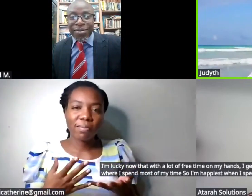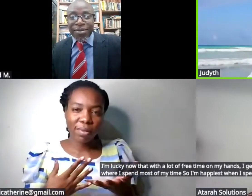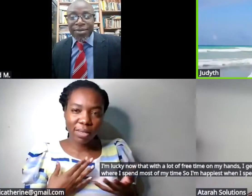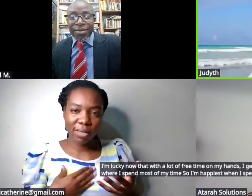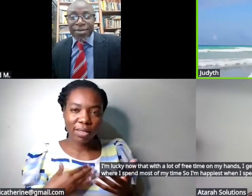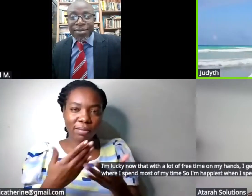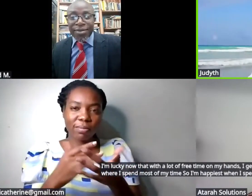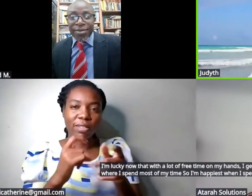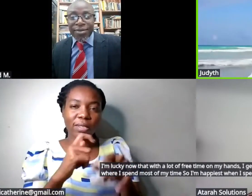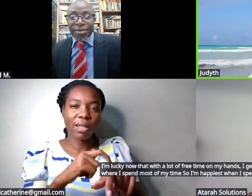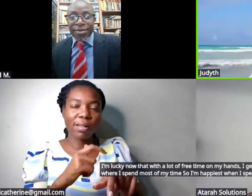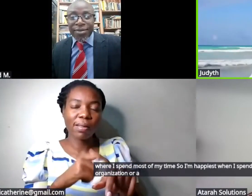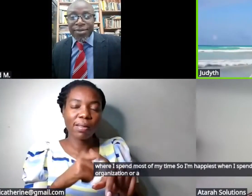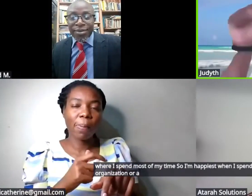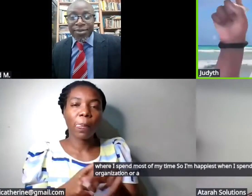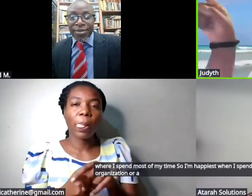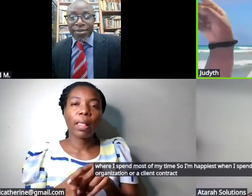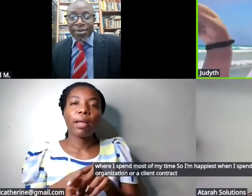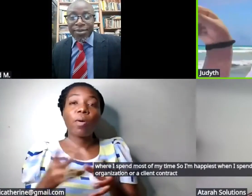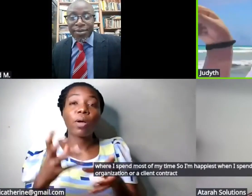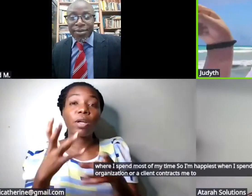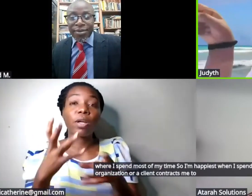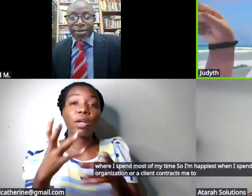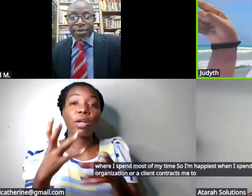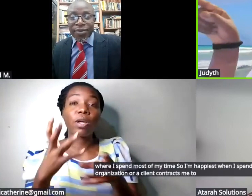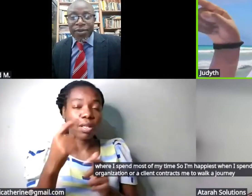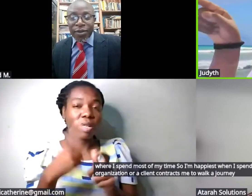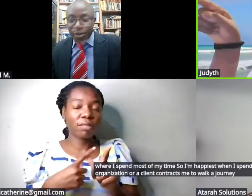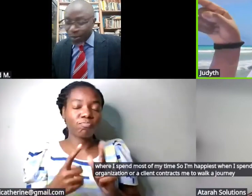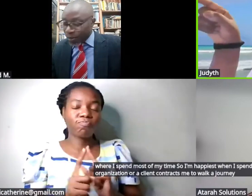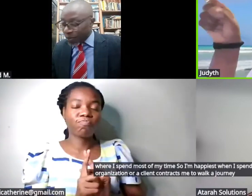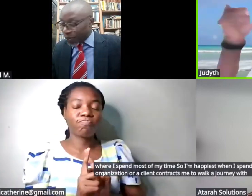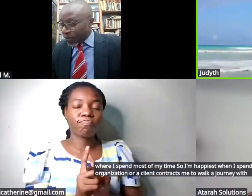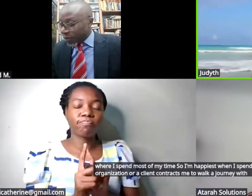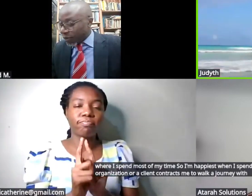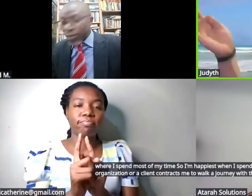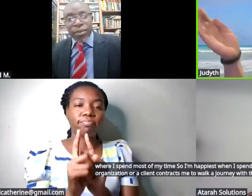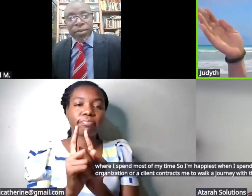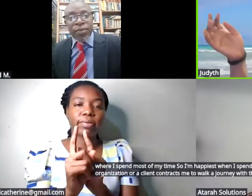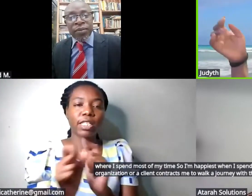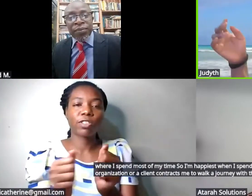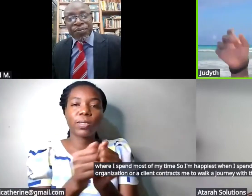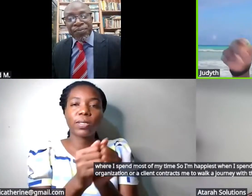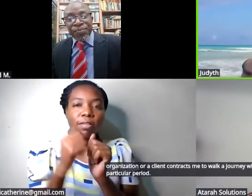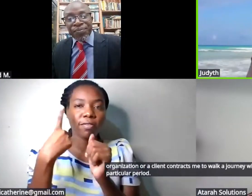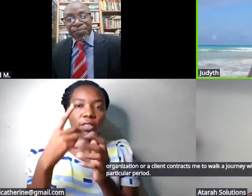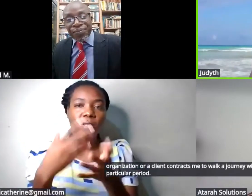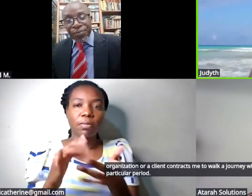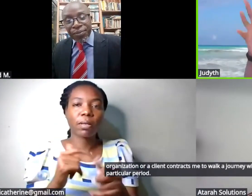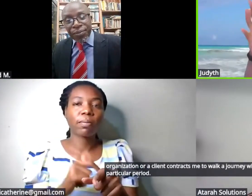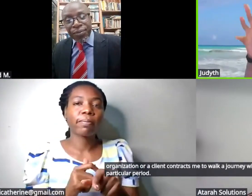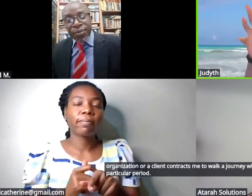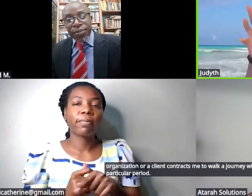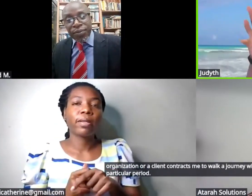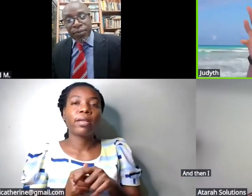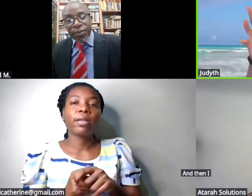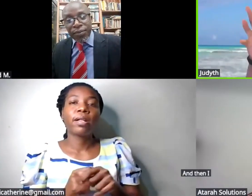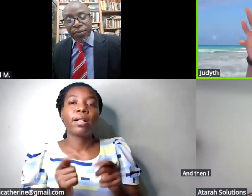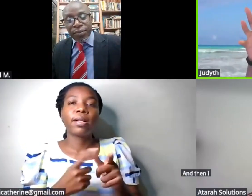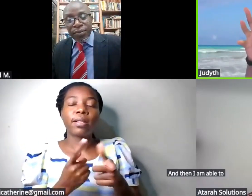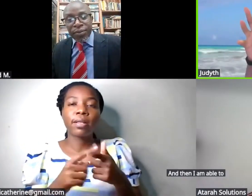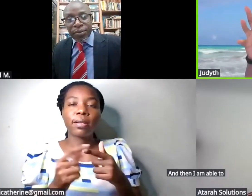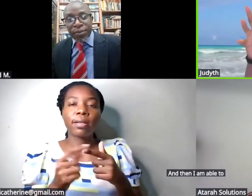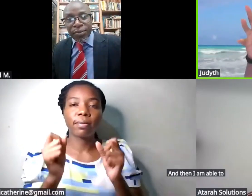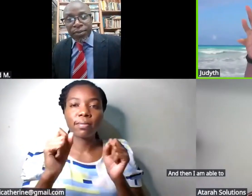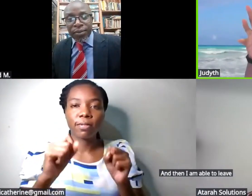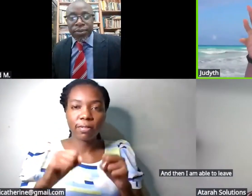organization or a client contracts me to walk a journey with them over a particular period. And then I am able to leave them